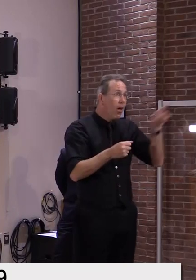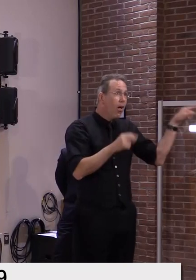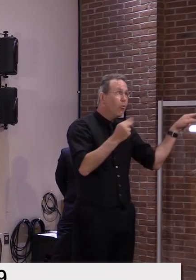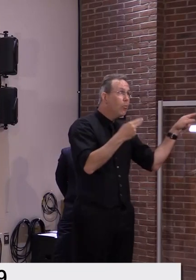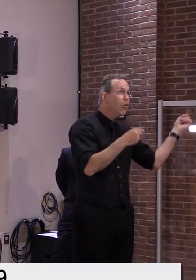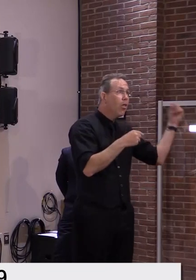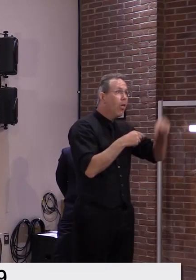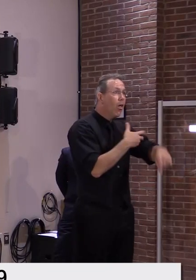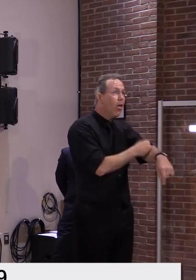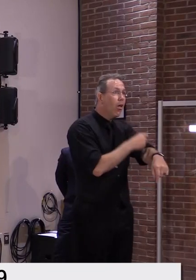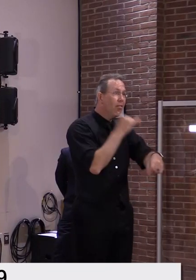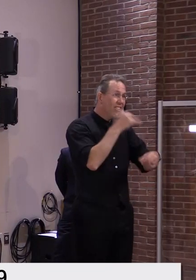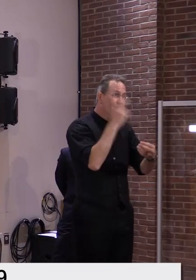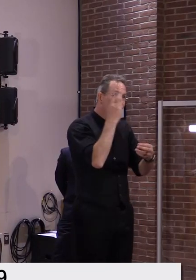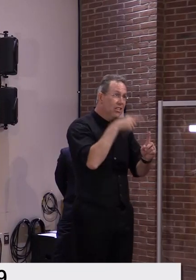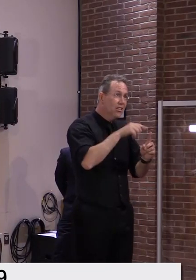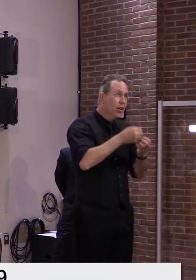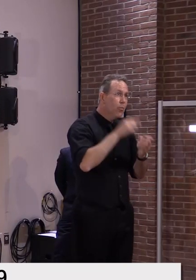up.